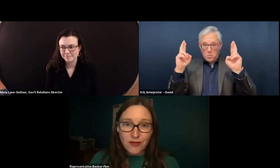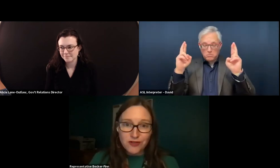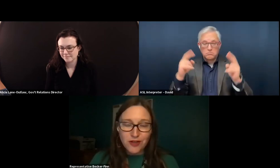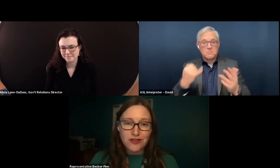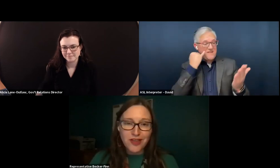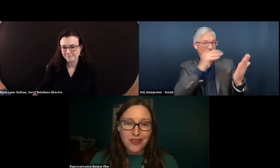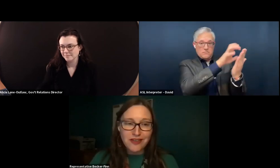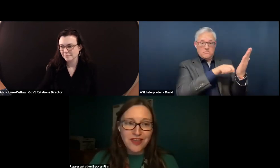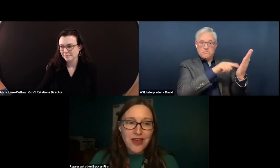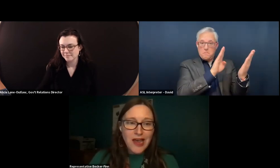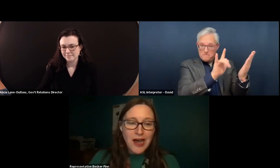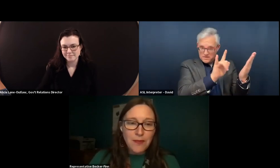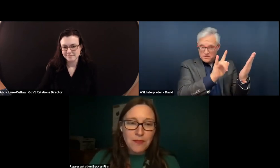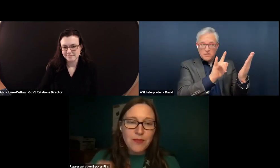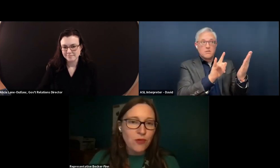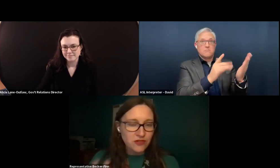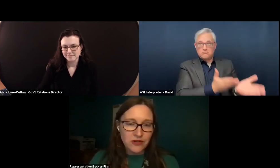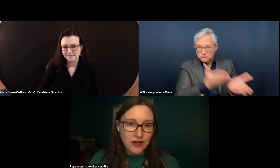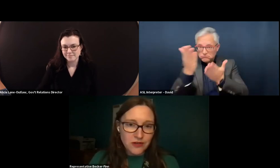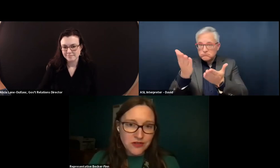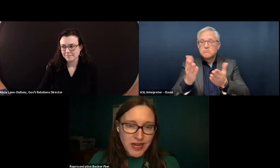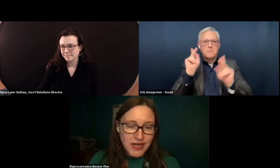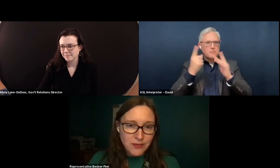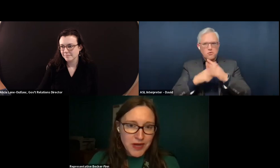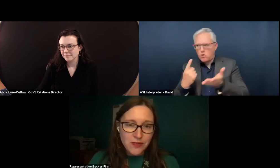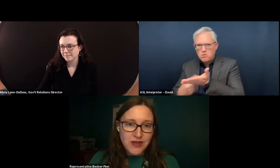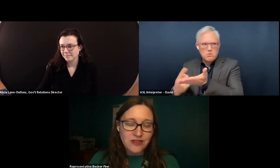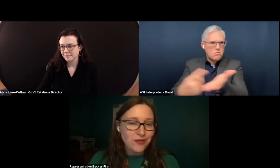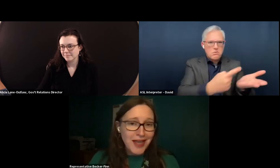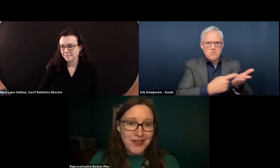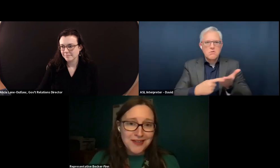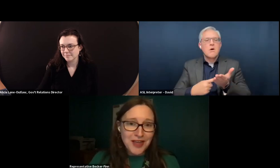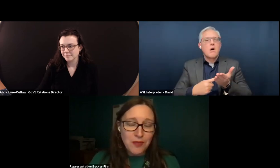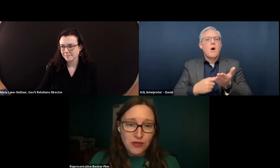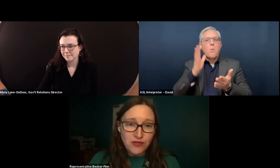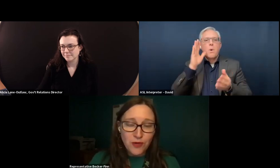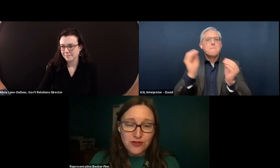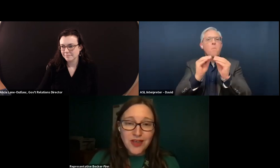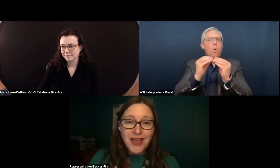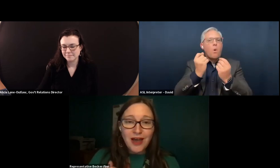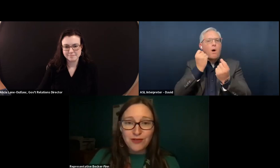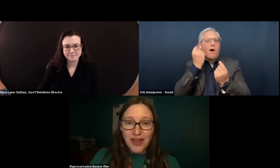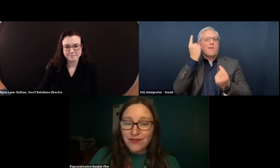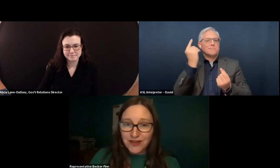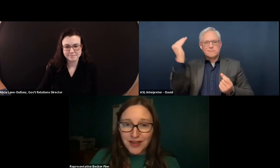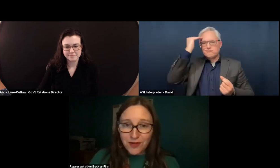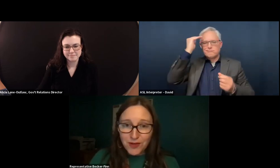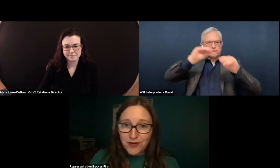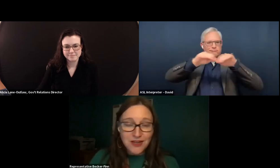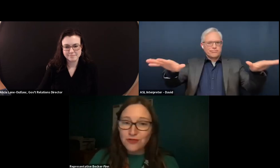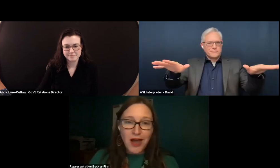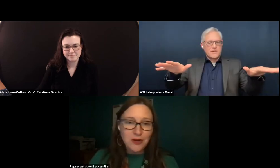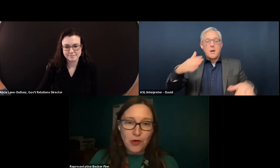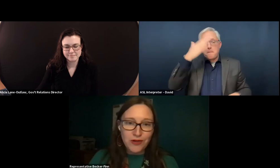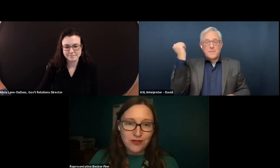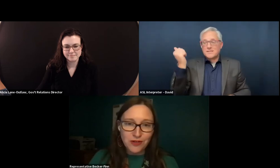having conversations like this, people will start to understand better, because the reality is that most folks outside of the deaf community